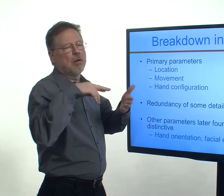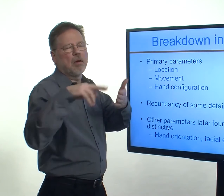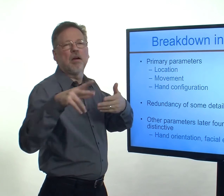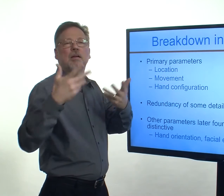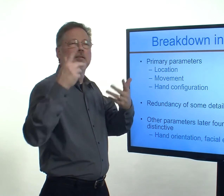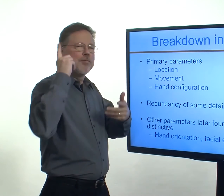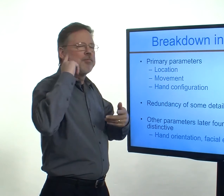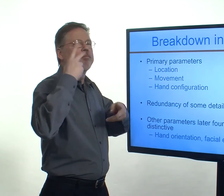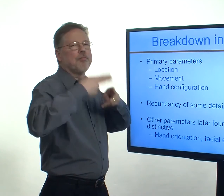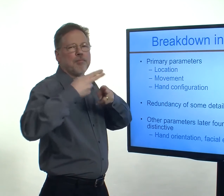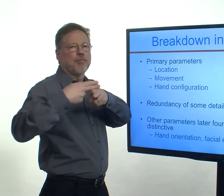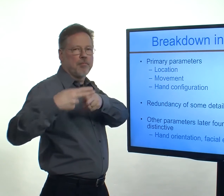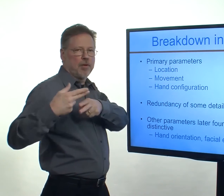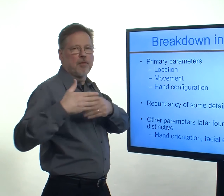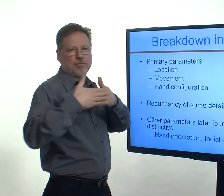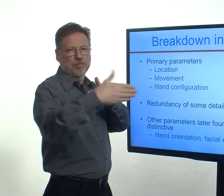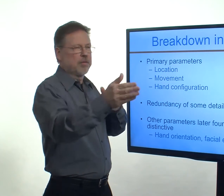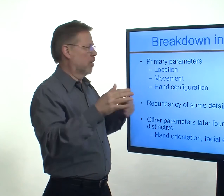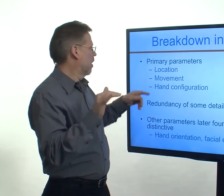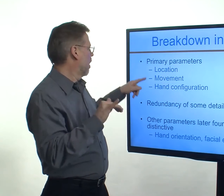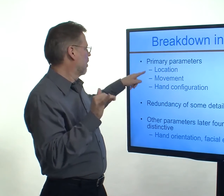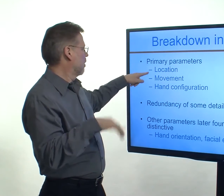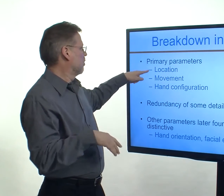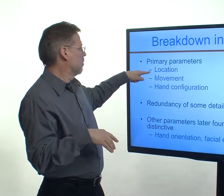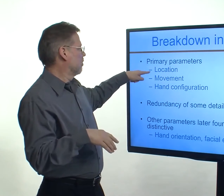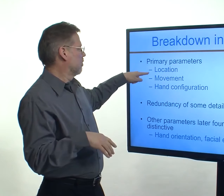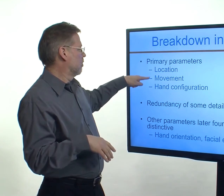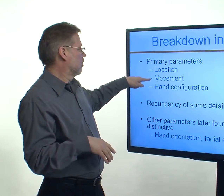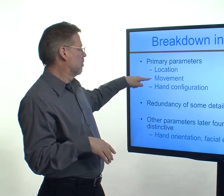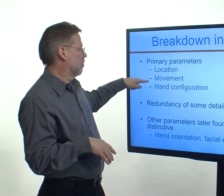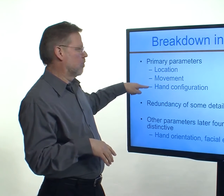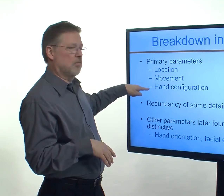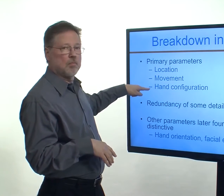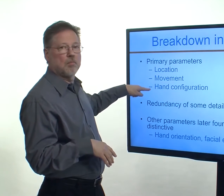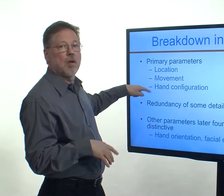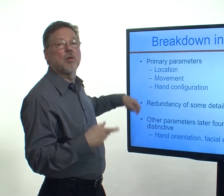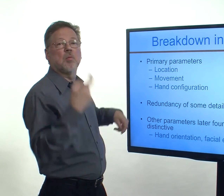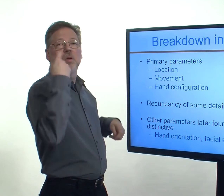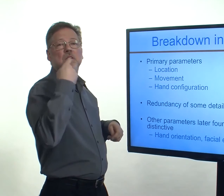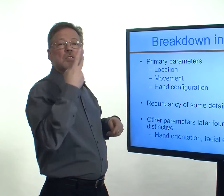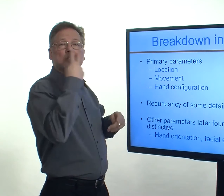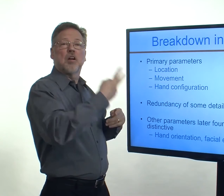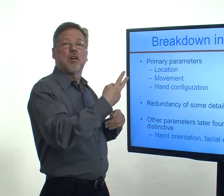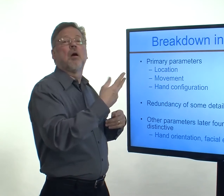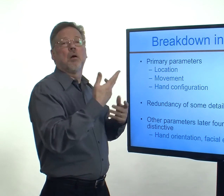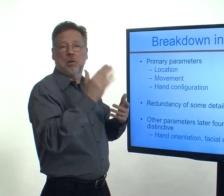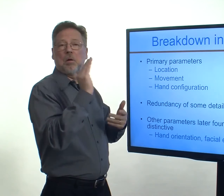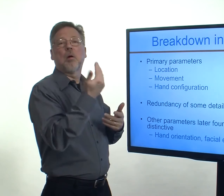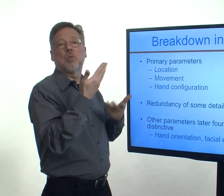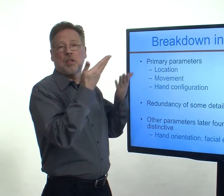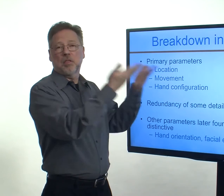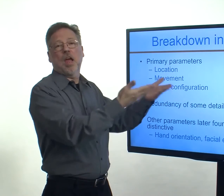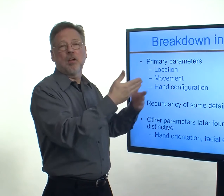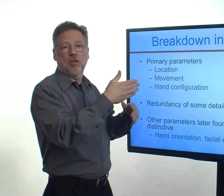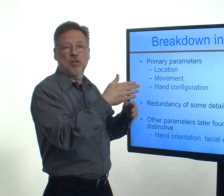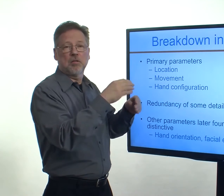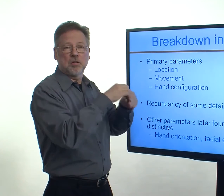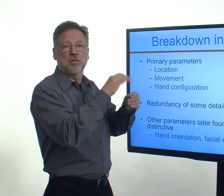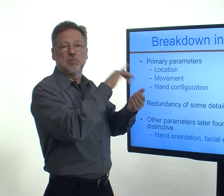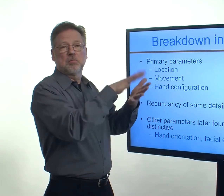You may have heard of these before, and we'll see them mentioned again throughout the course. These three seem to be present in the video clip you just saw,